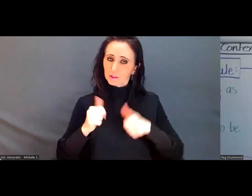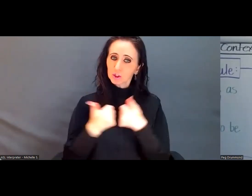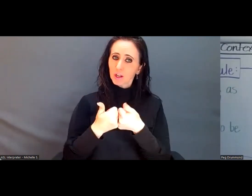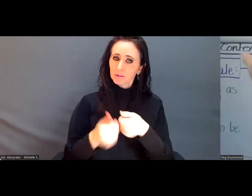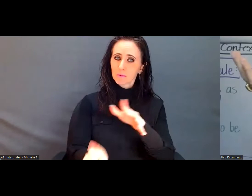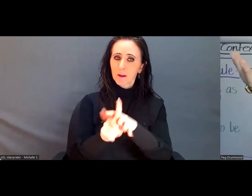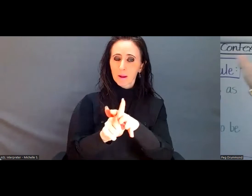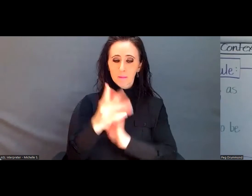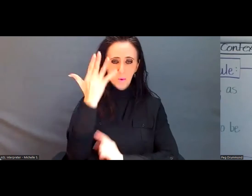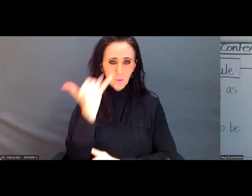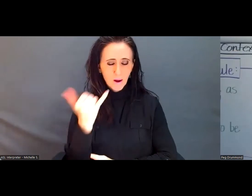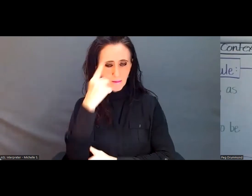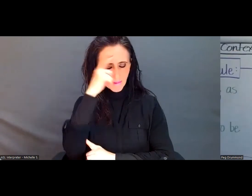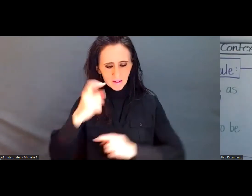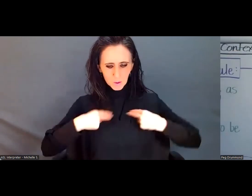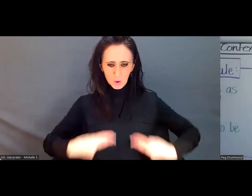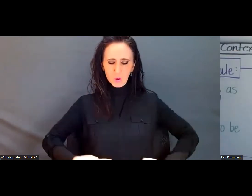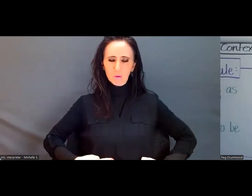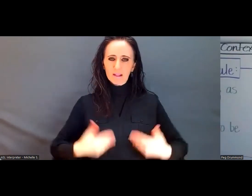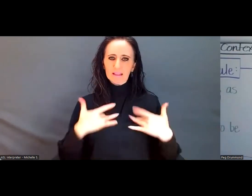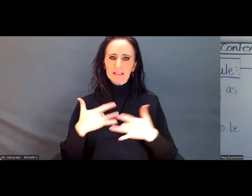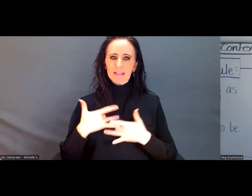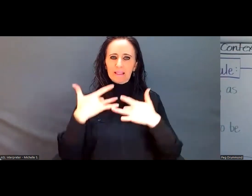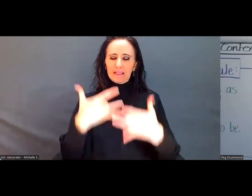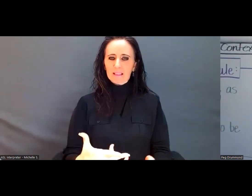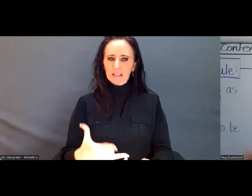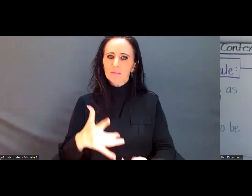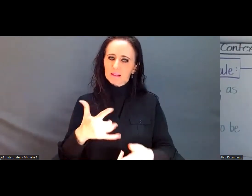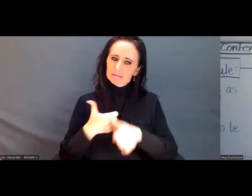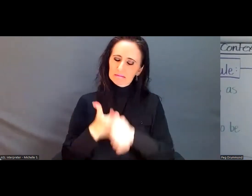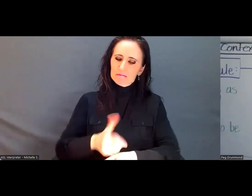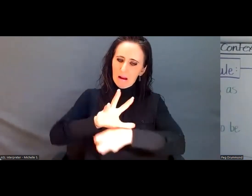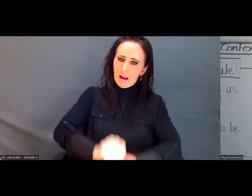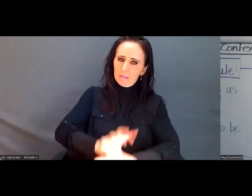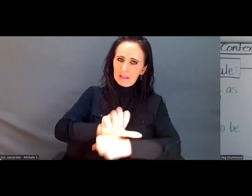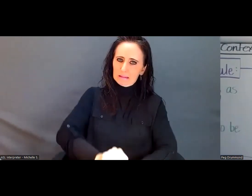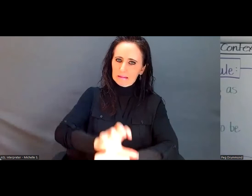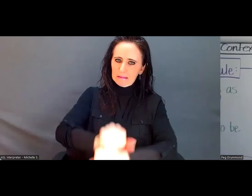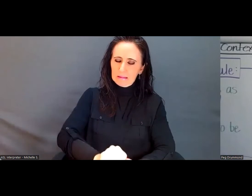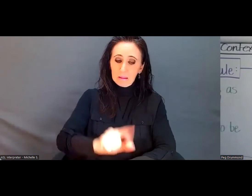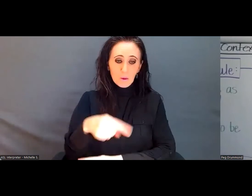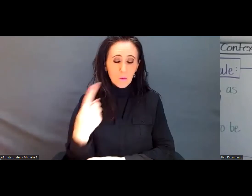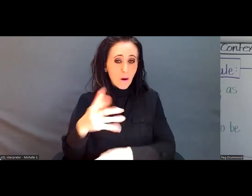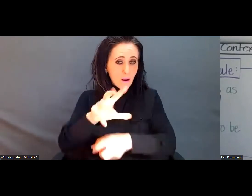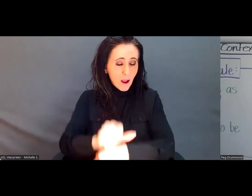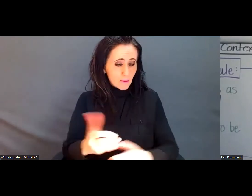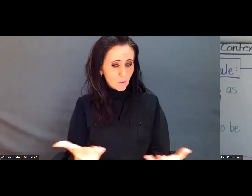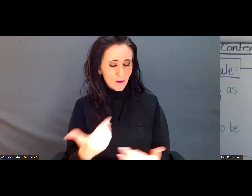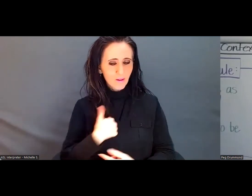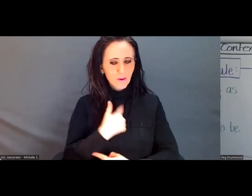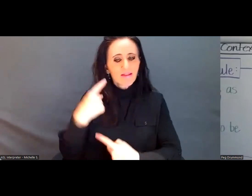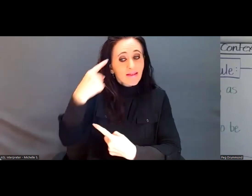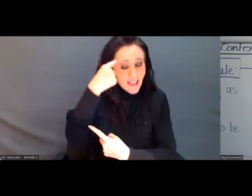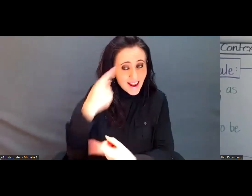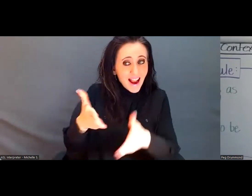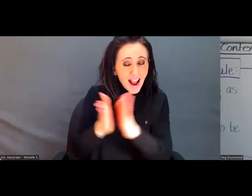Habit, right? We're creatures of habit. And one of our habits We think we're asking open-ended questions.